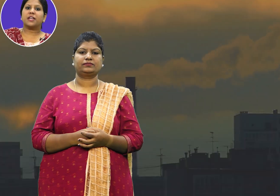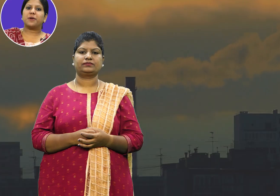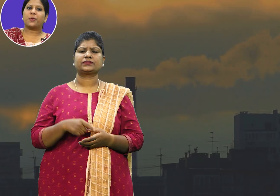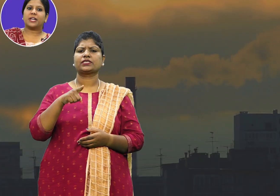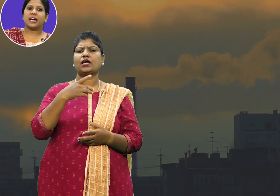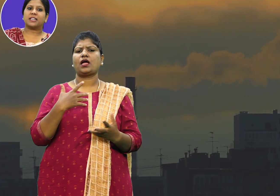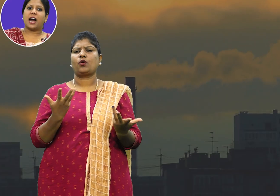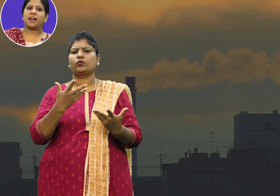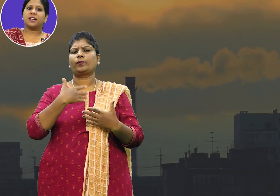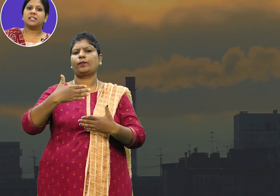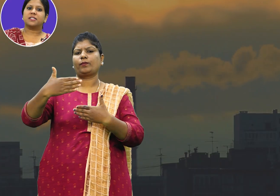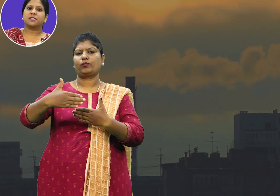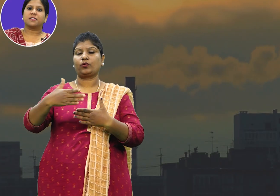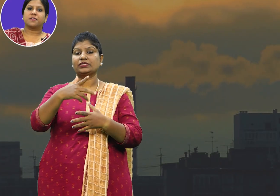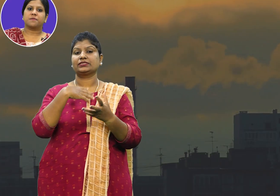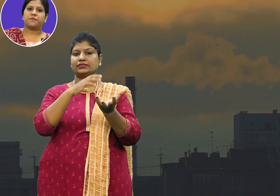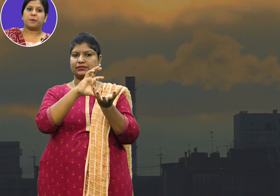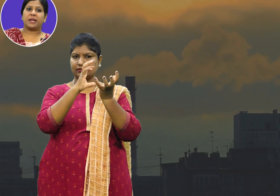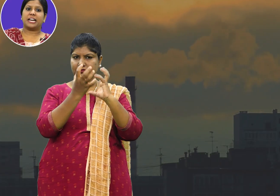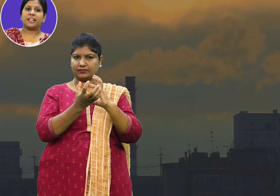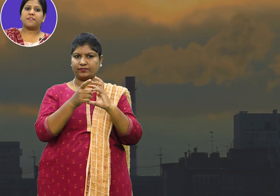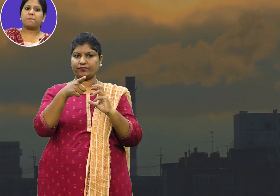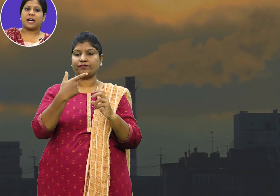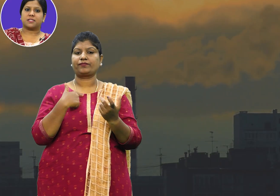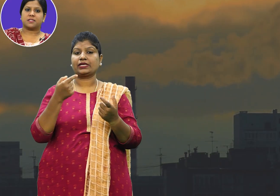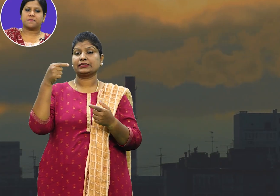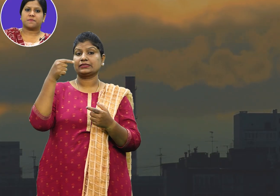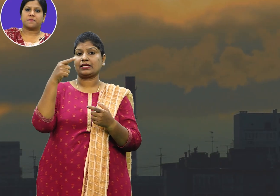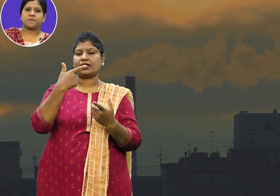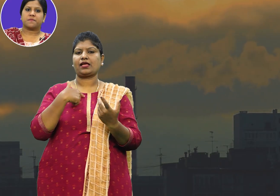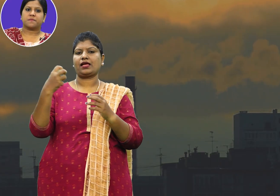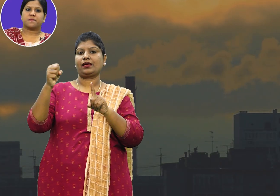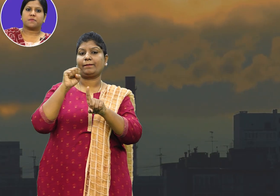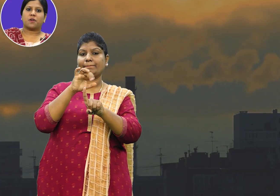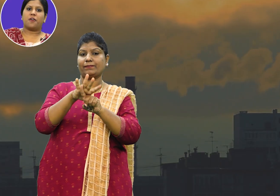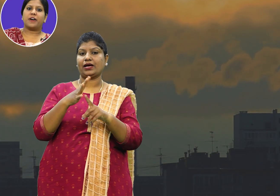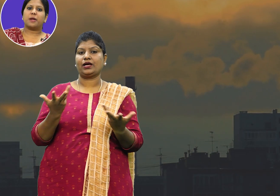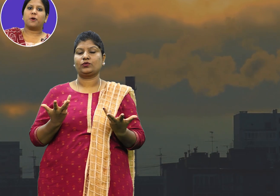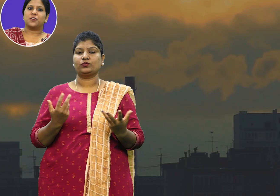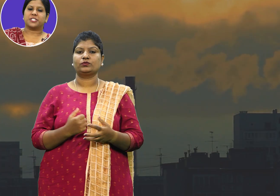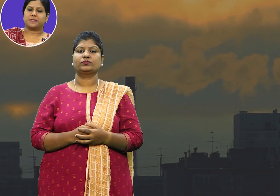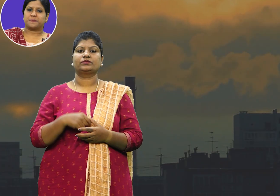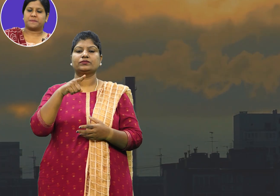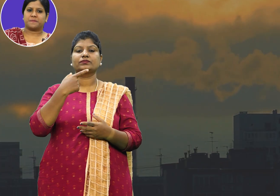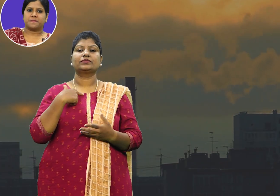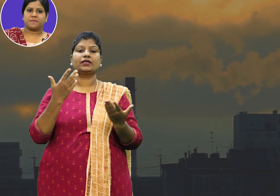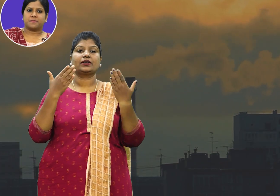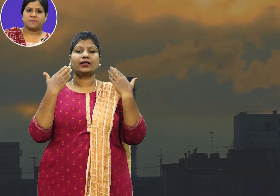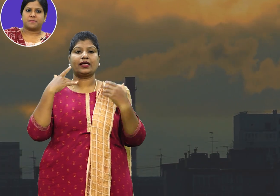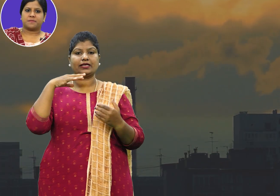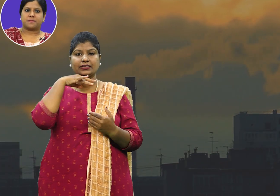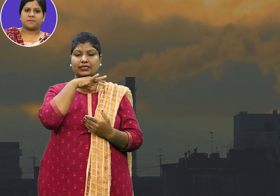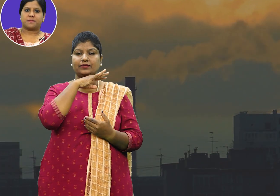How can we protect our earth from negative impacts of air pollution?